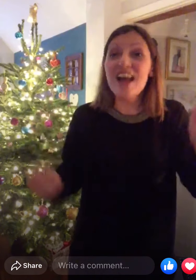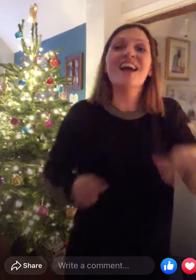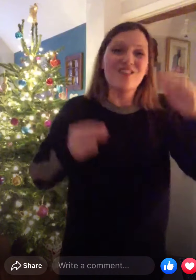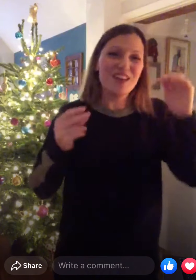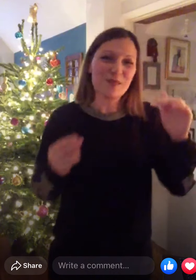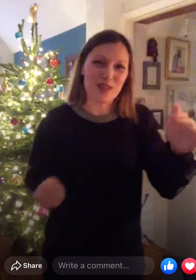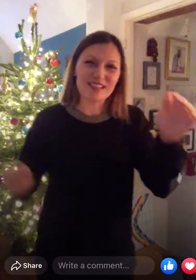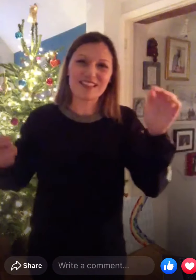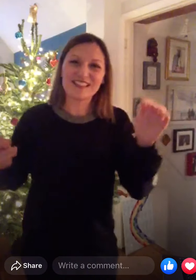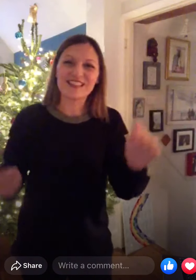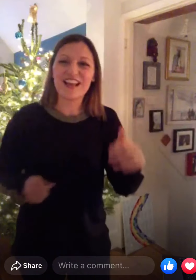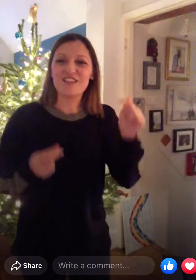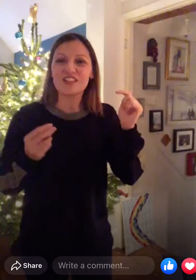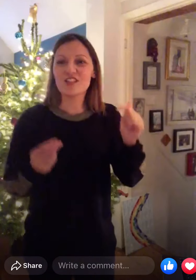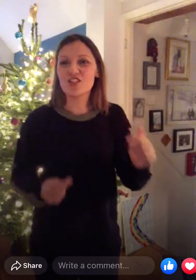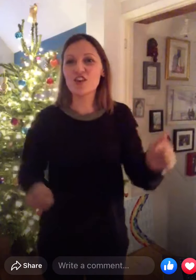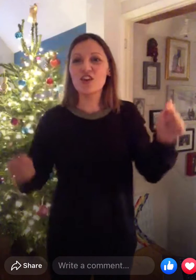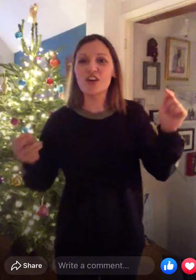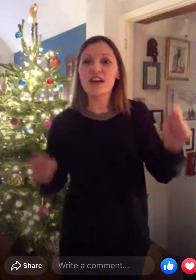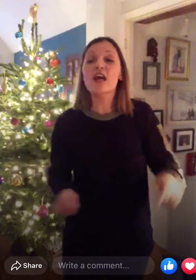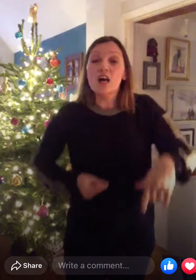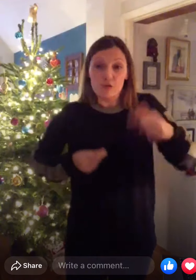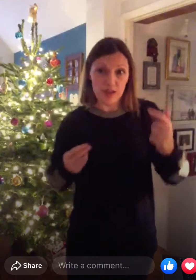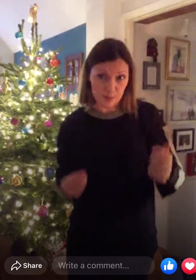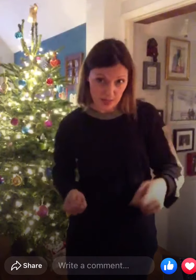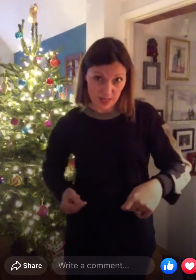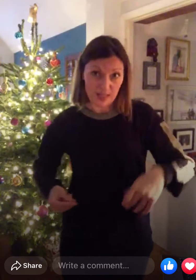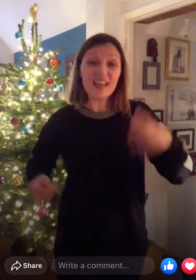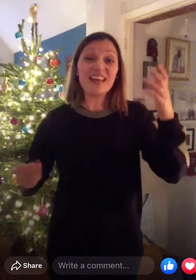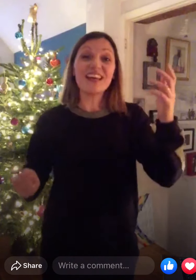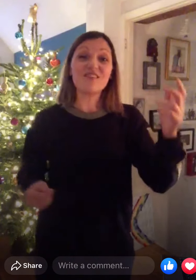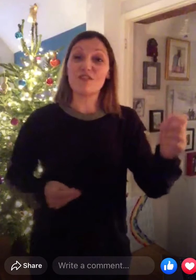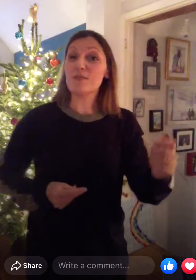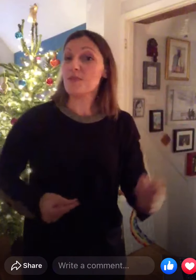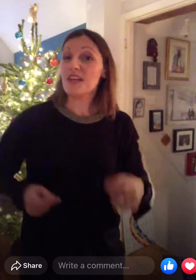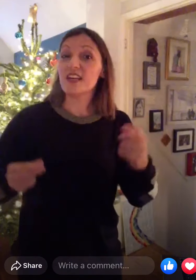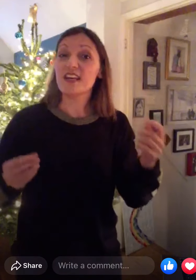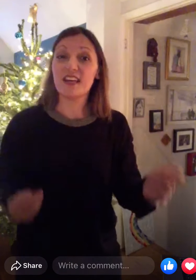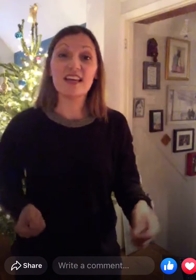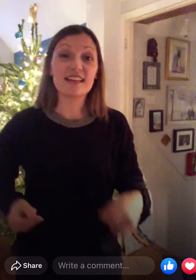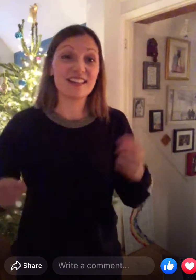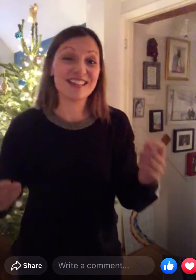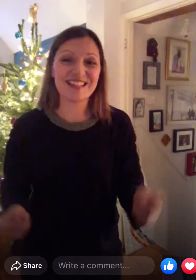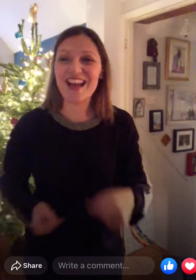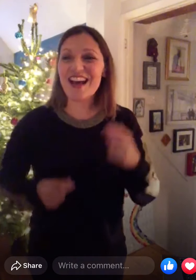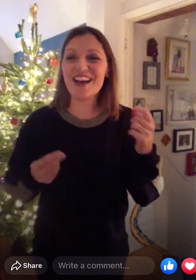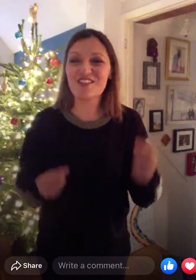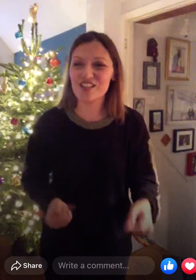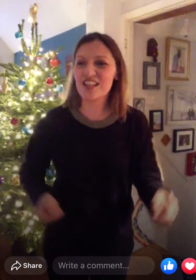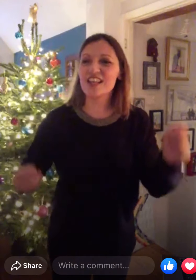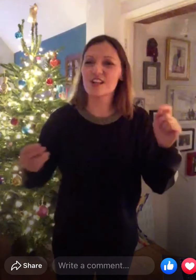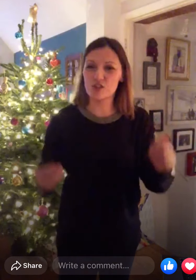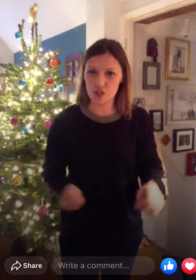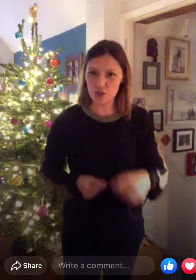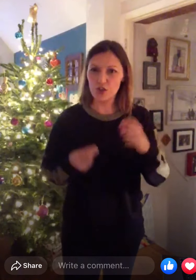Repeat the sounding joy. Repeat, repeat the sounding joy. Joy.